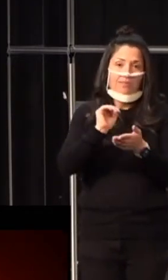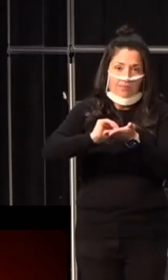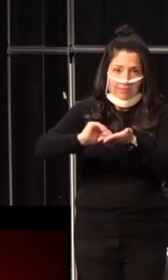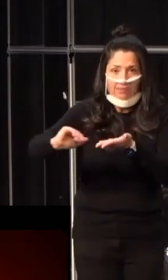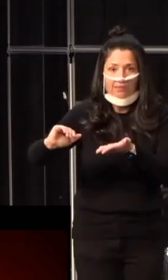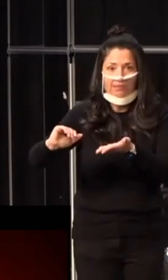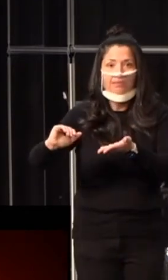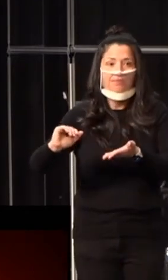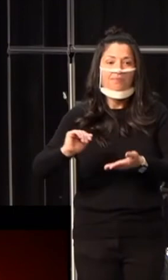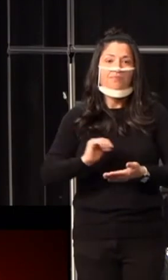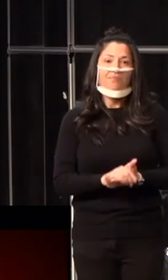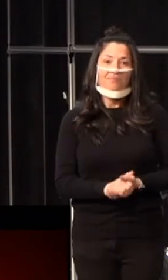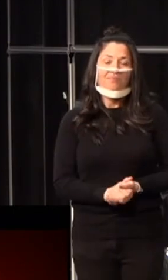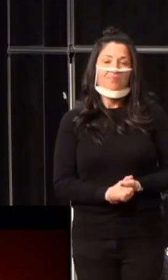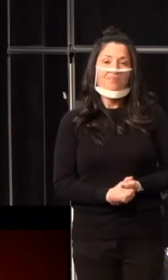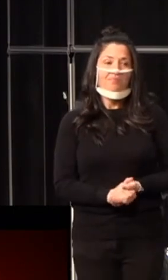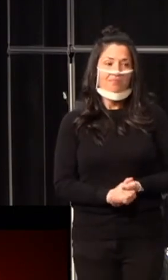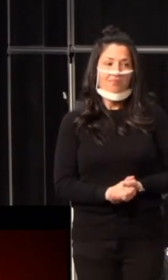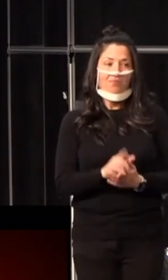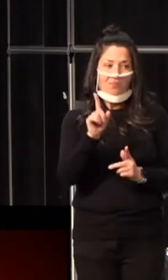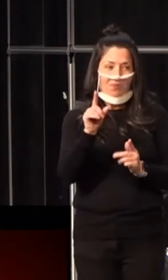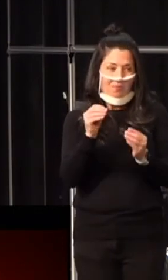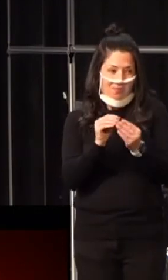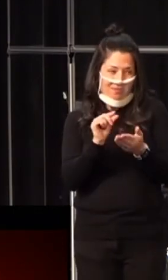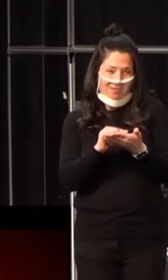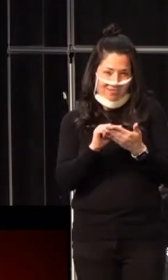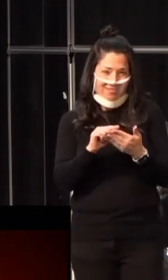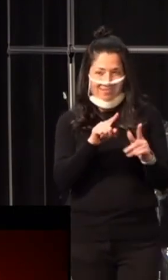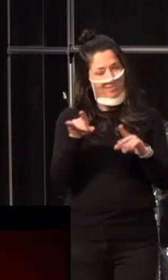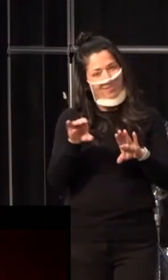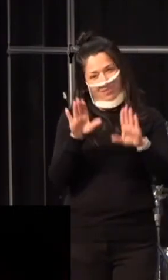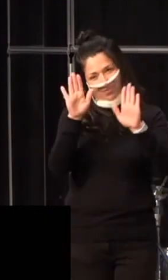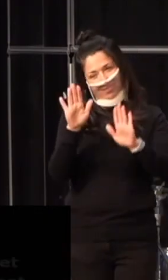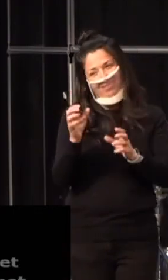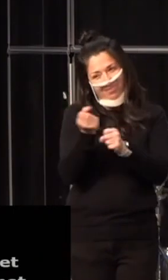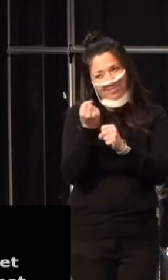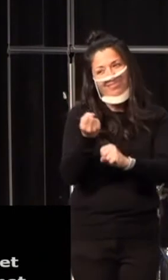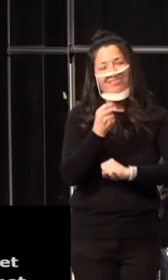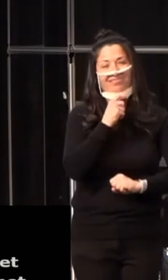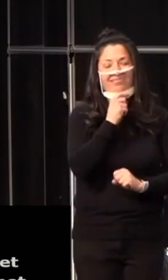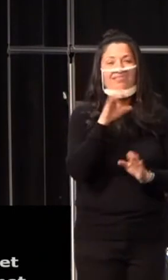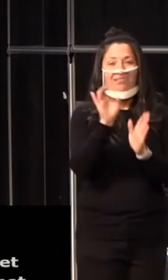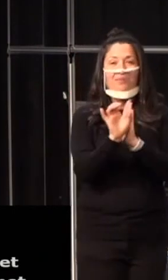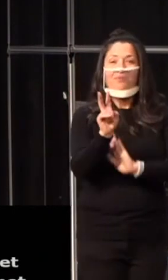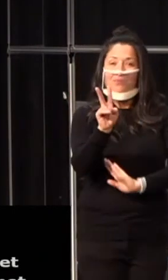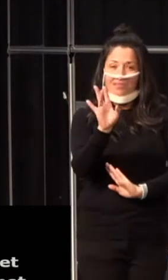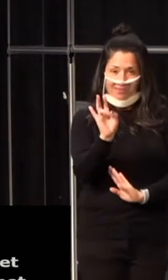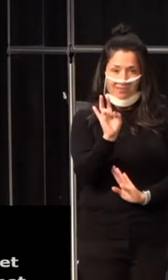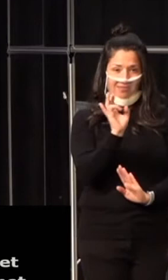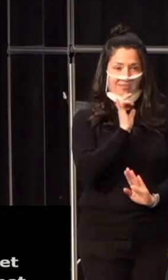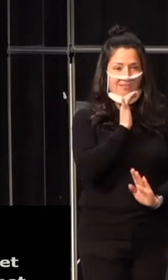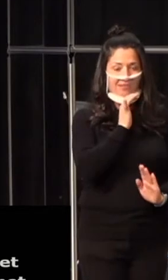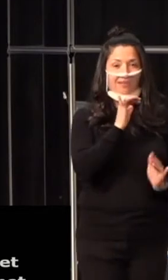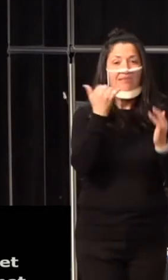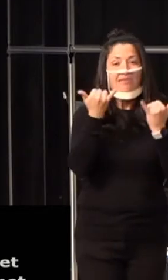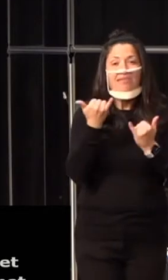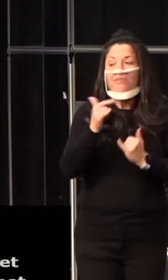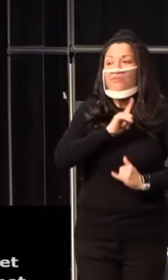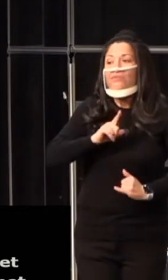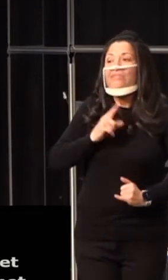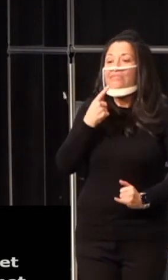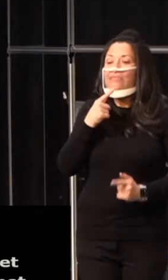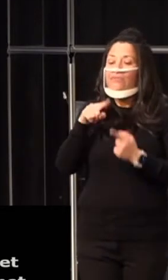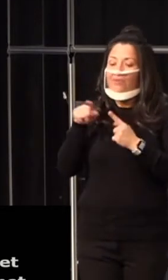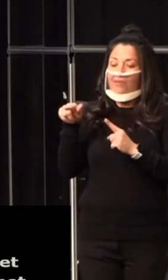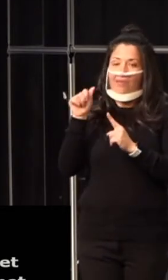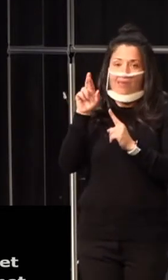All right, we have one more section of scripture. You guys are doing great. Hang in there. Chapter 27 and following. Now the Lord said to